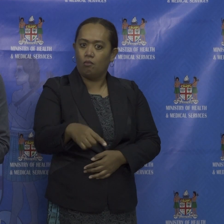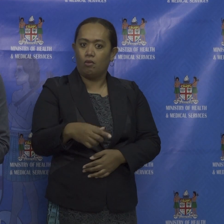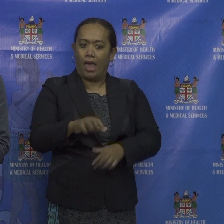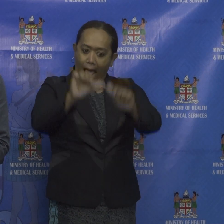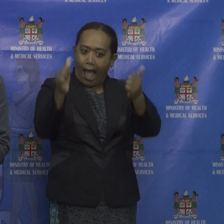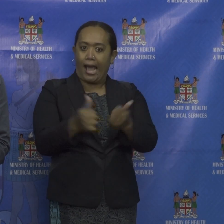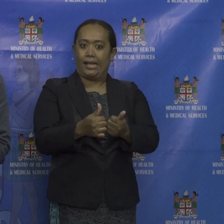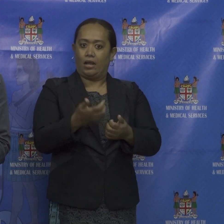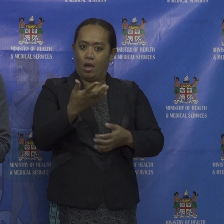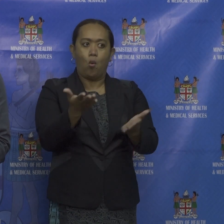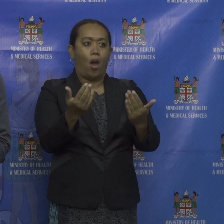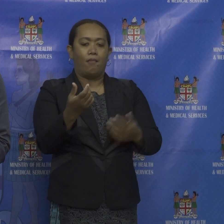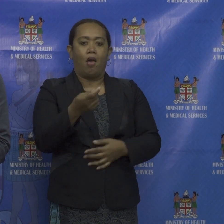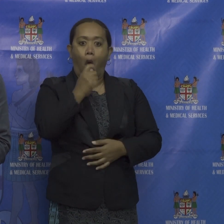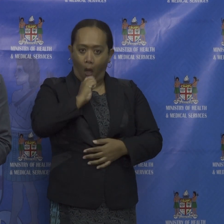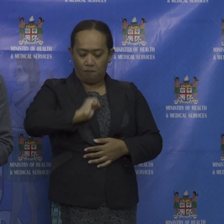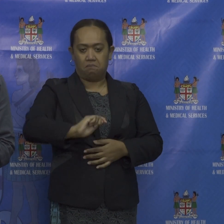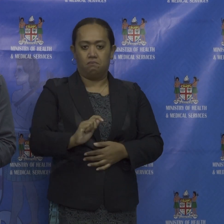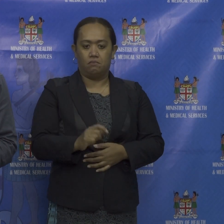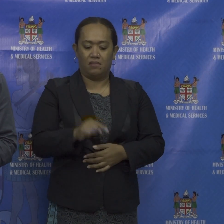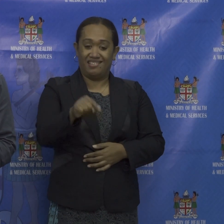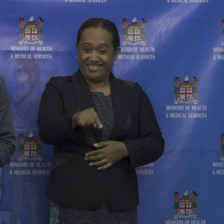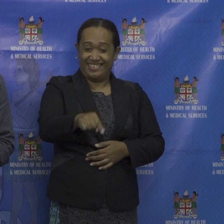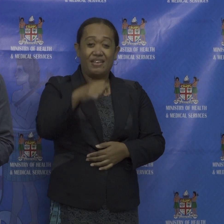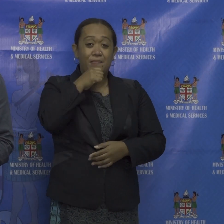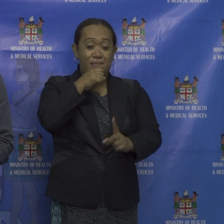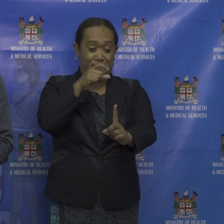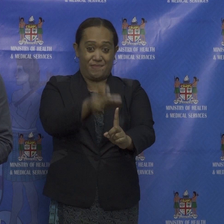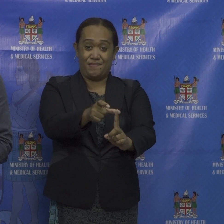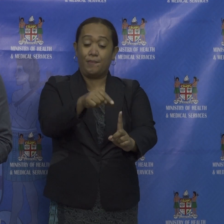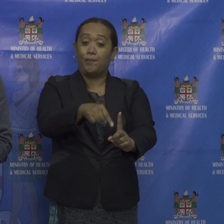be tested for COVID-19 until, quite sadly, it was too late.